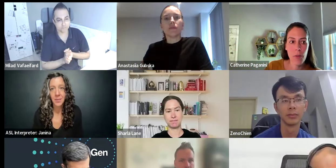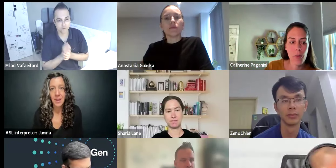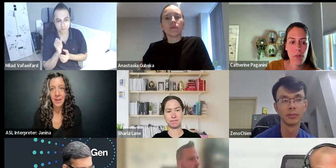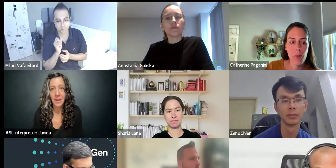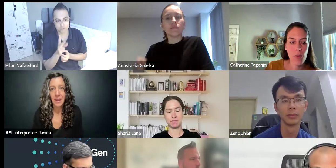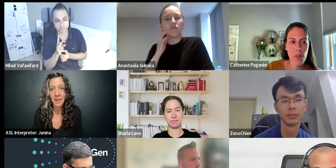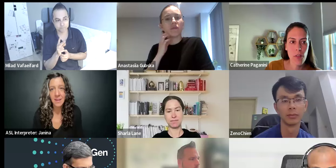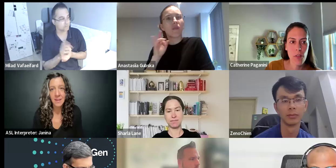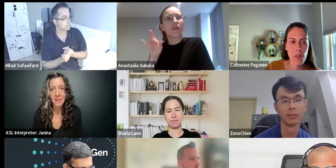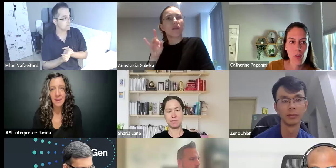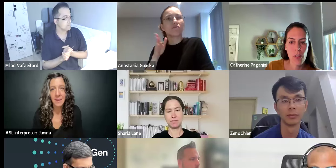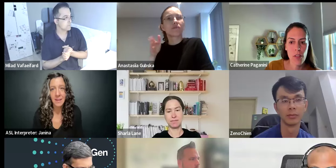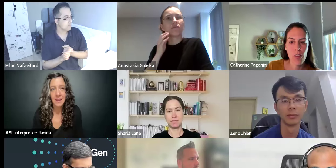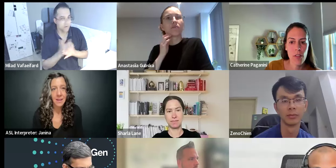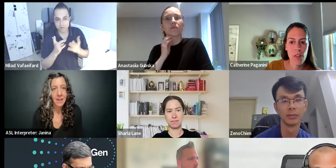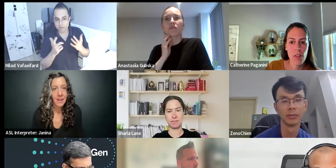Milad saying, okay.